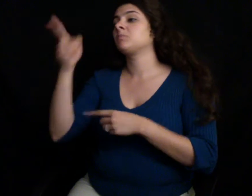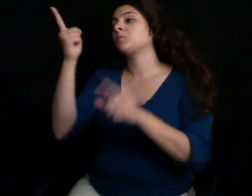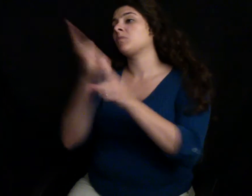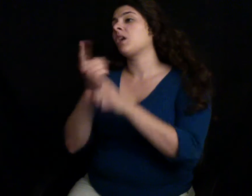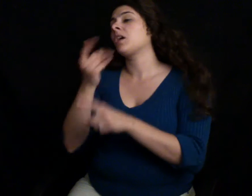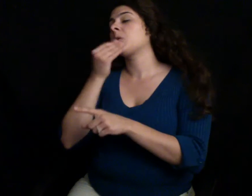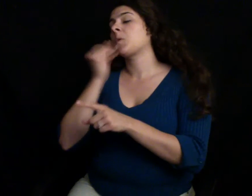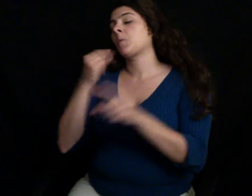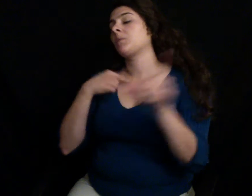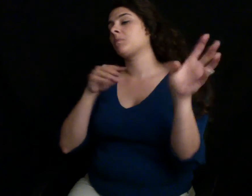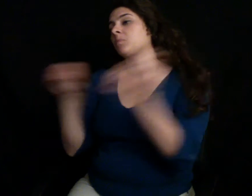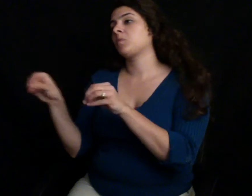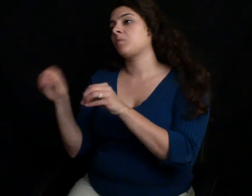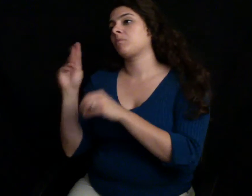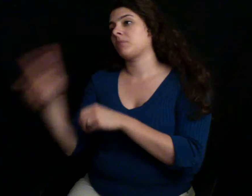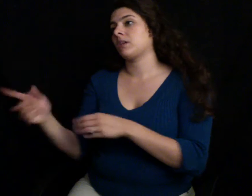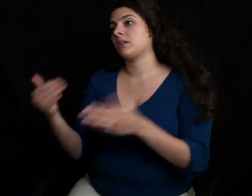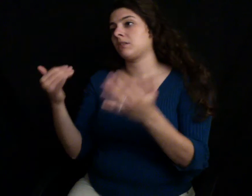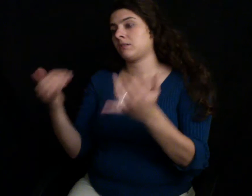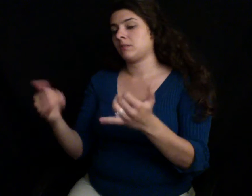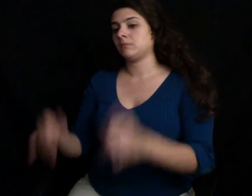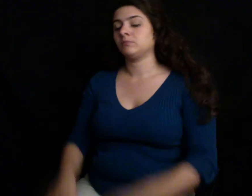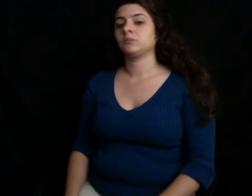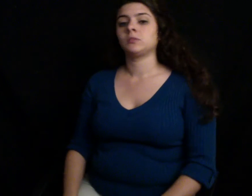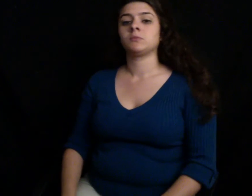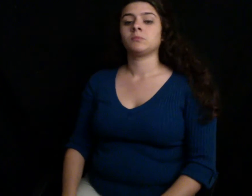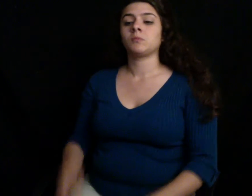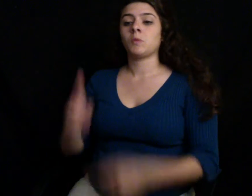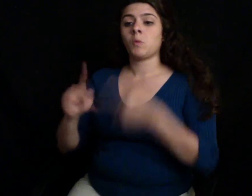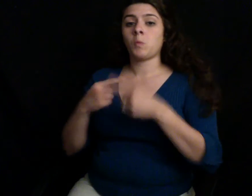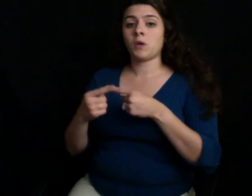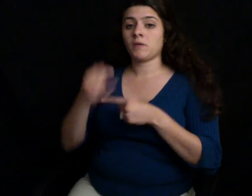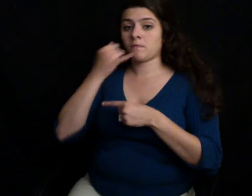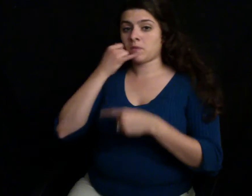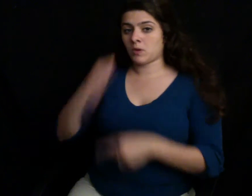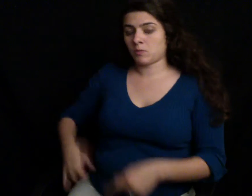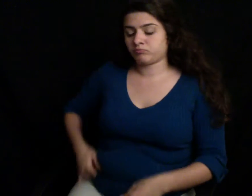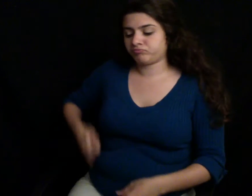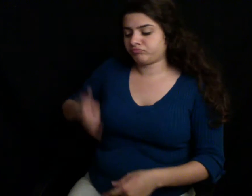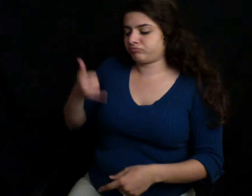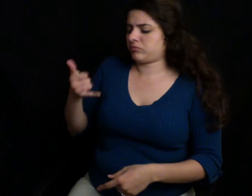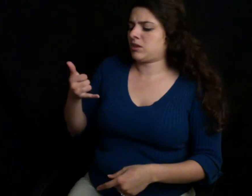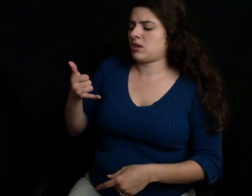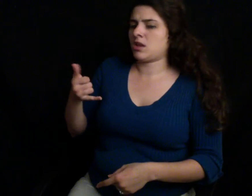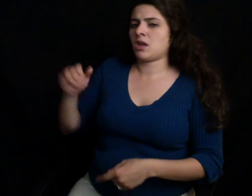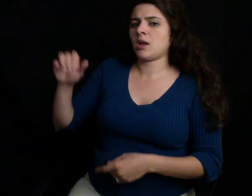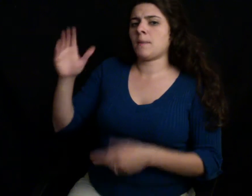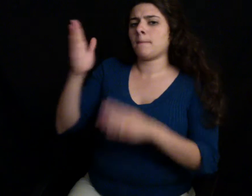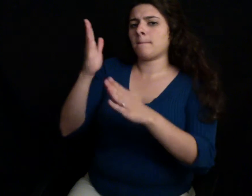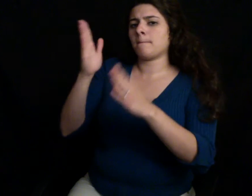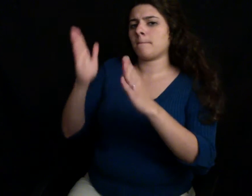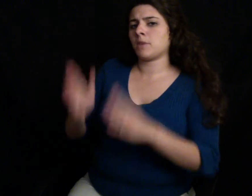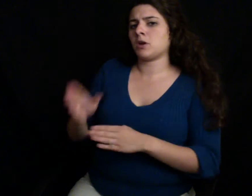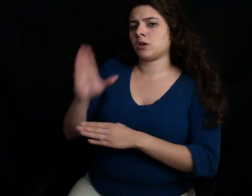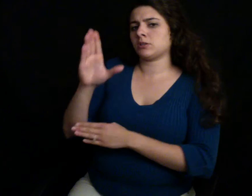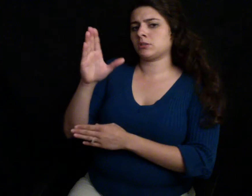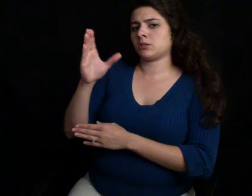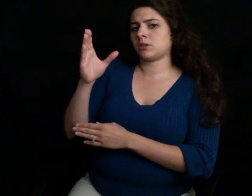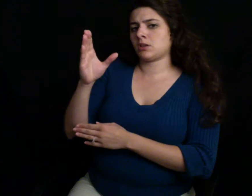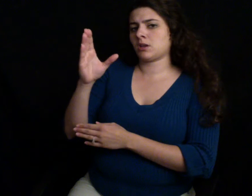those cards fell into the snow. And I had to make that decision. Should I call the person on the card or should I, go home? And of course, me